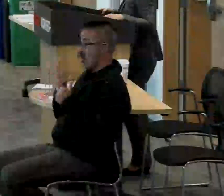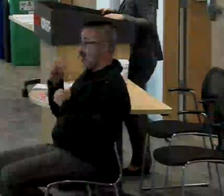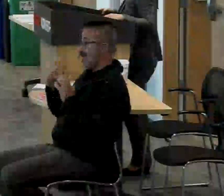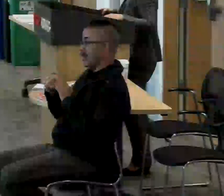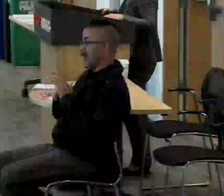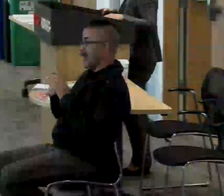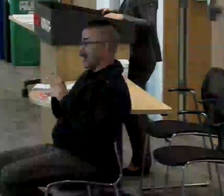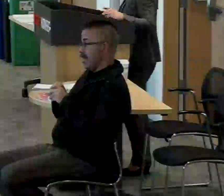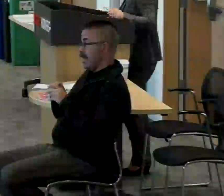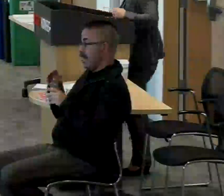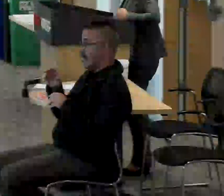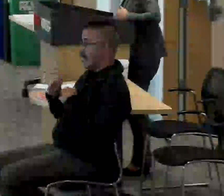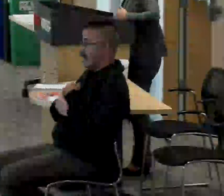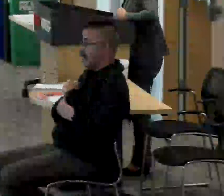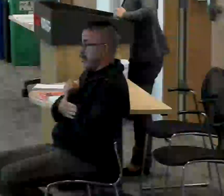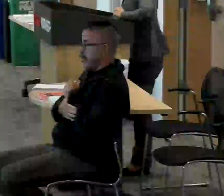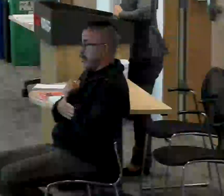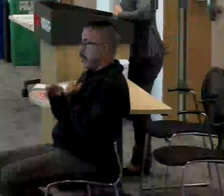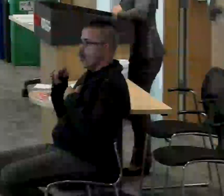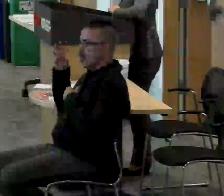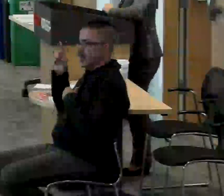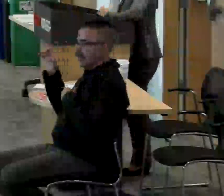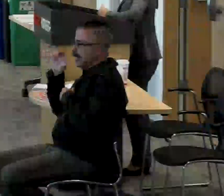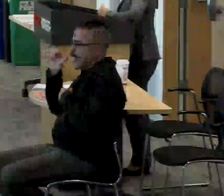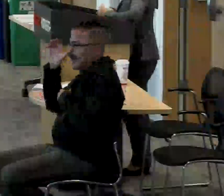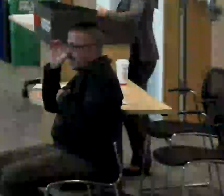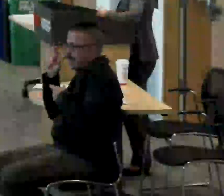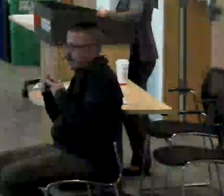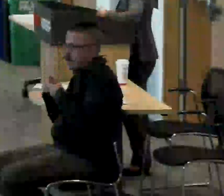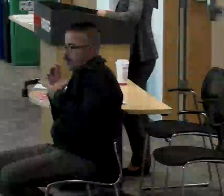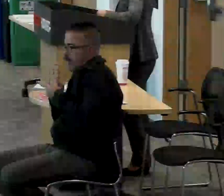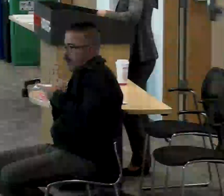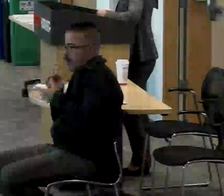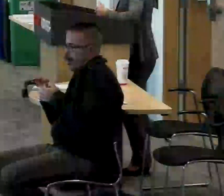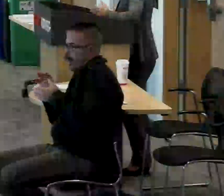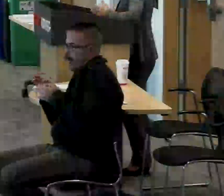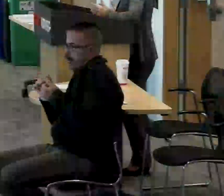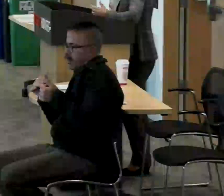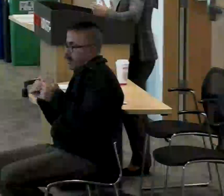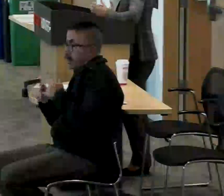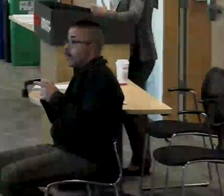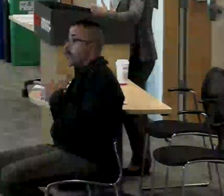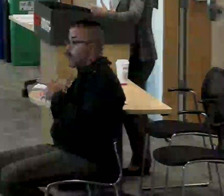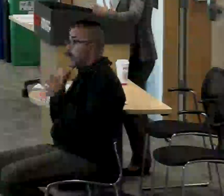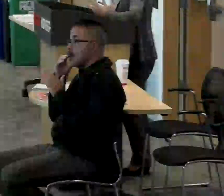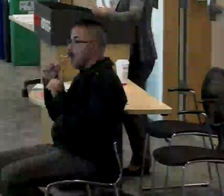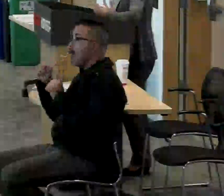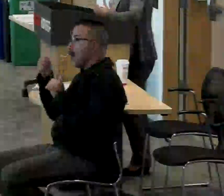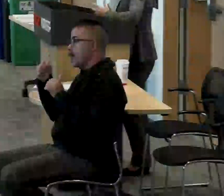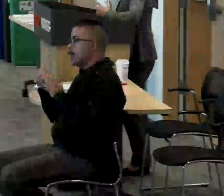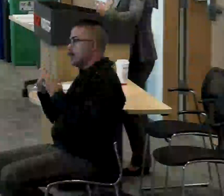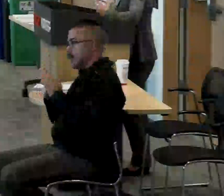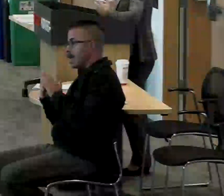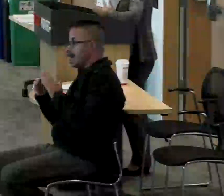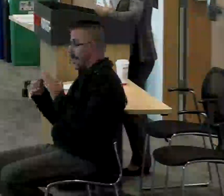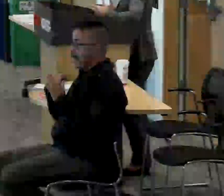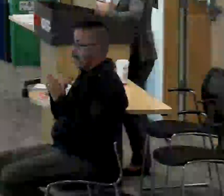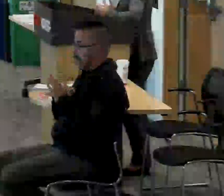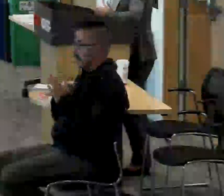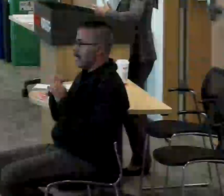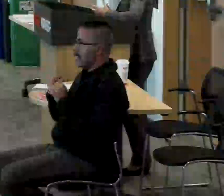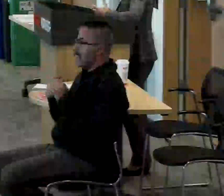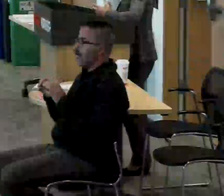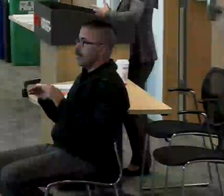listening to much of what we say these days, but we hope that other states and us and everyone saying the same message, which is the